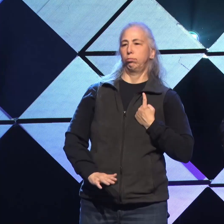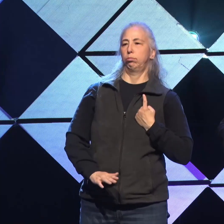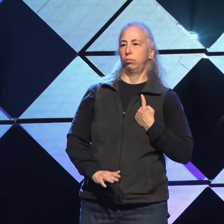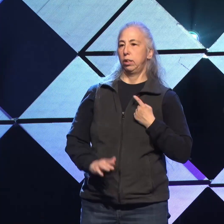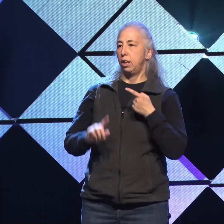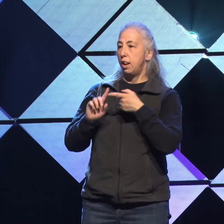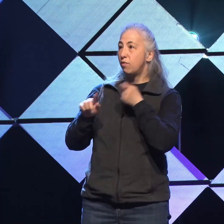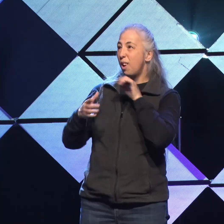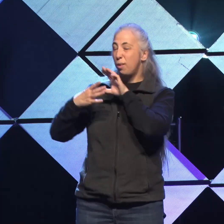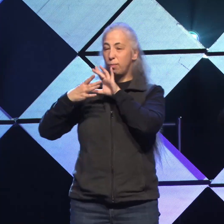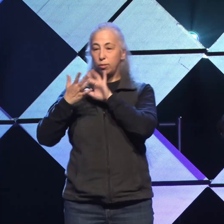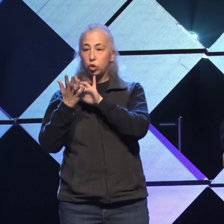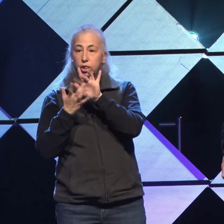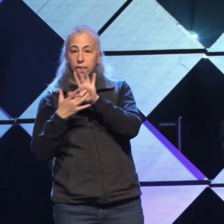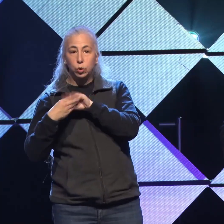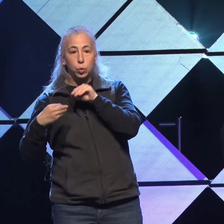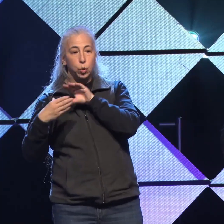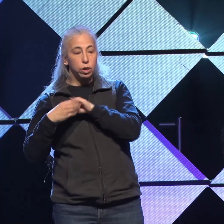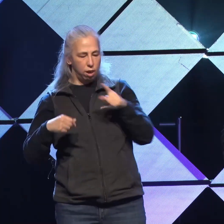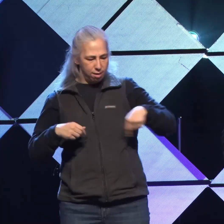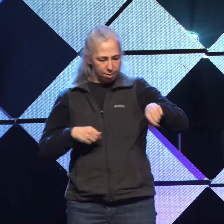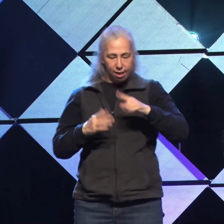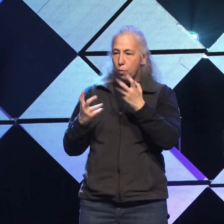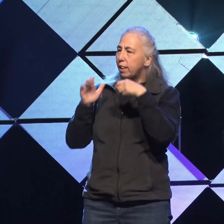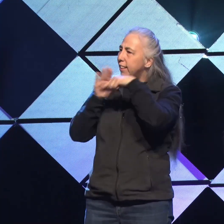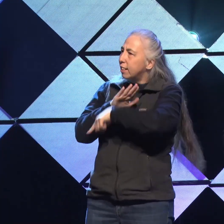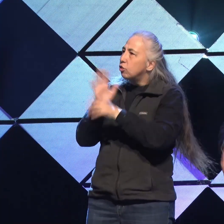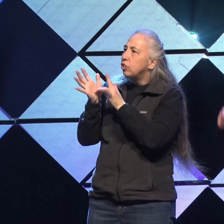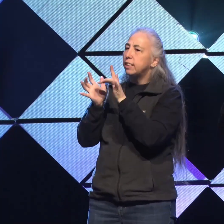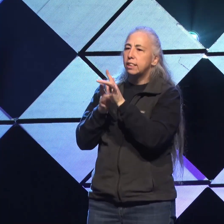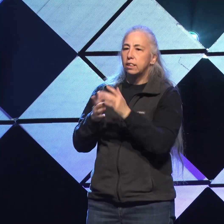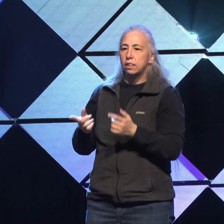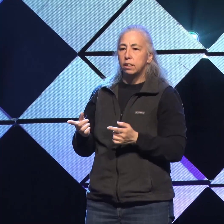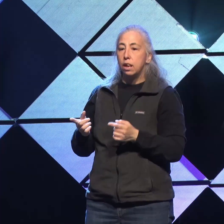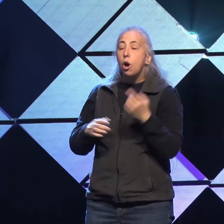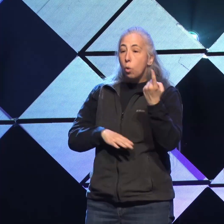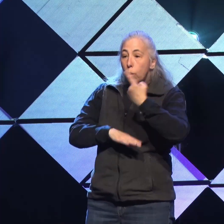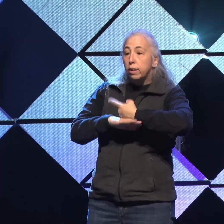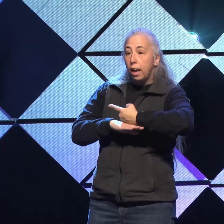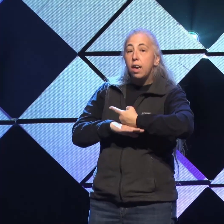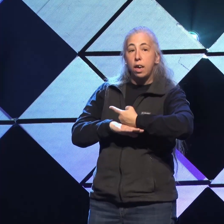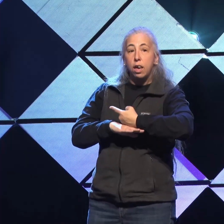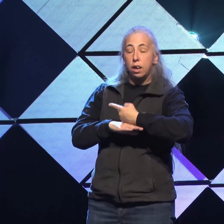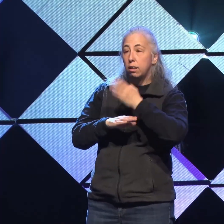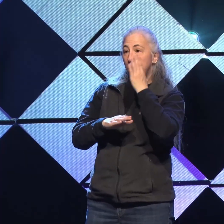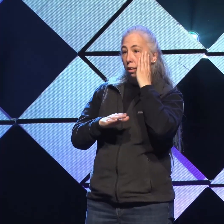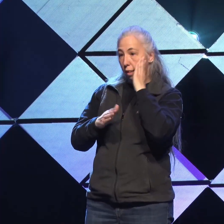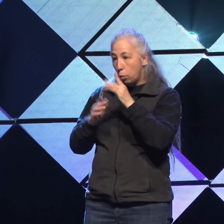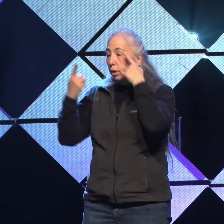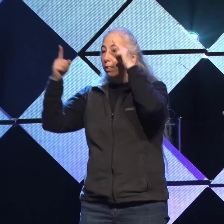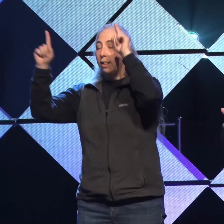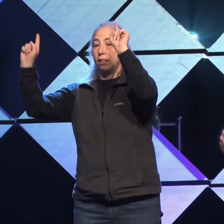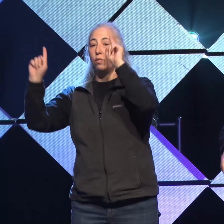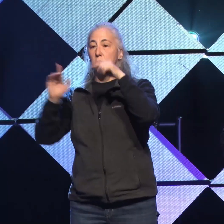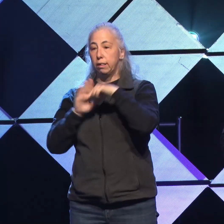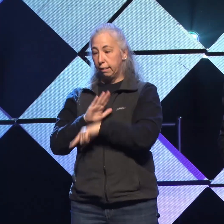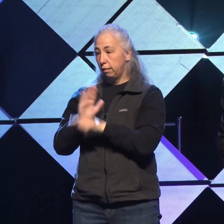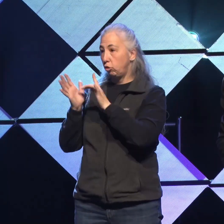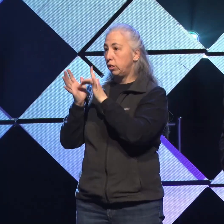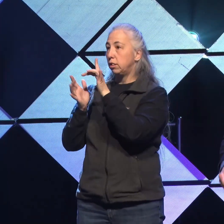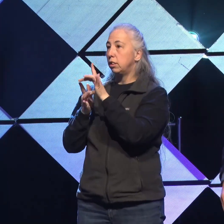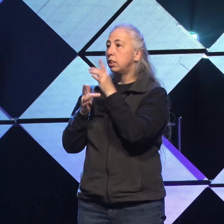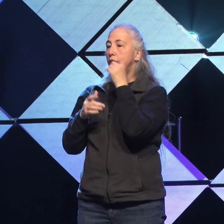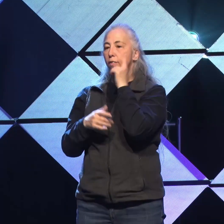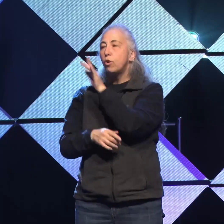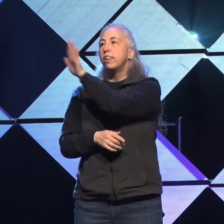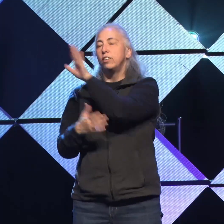by this parable, they wanted to kill him. And one day they would kill him for telling parables just like this